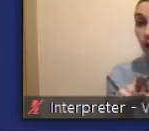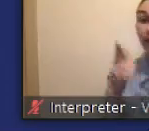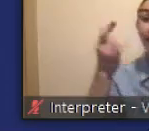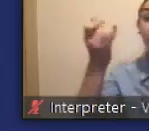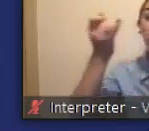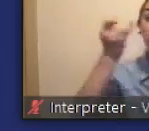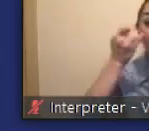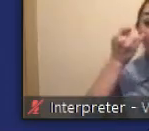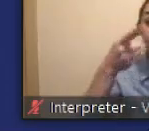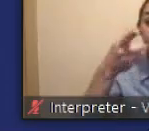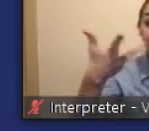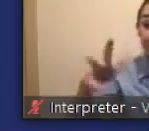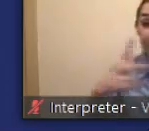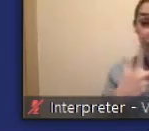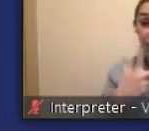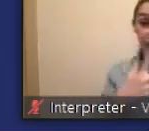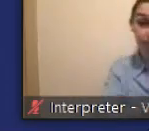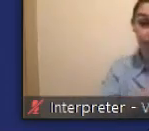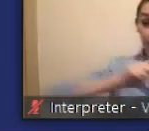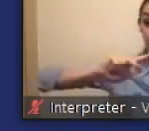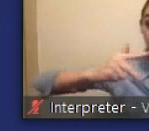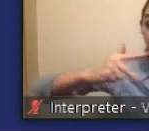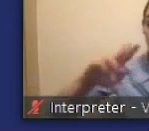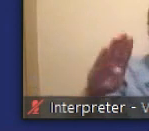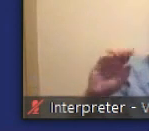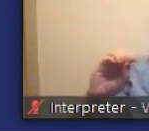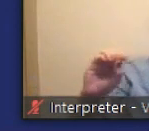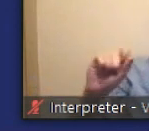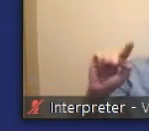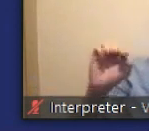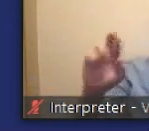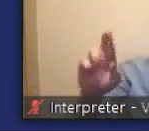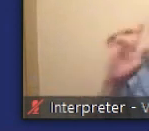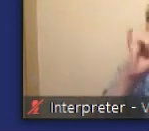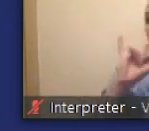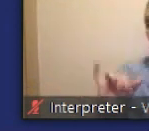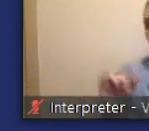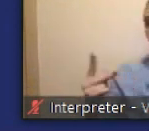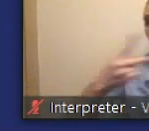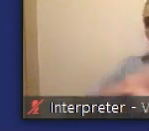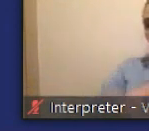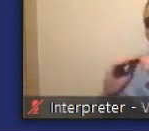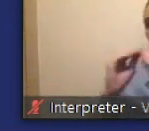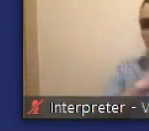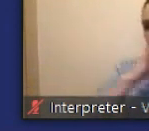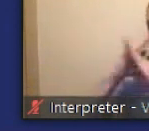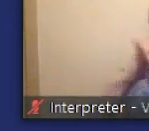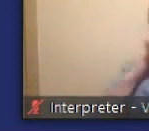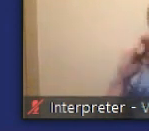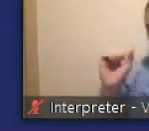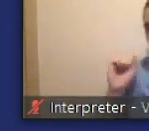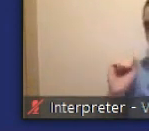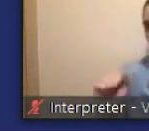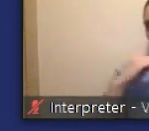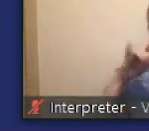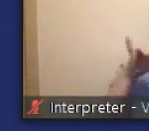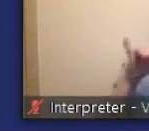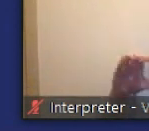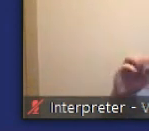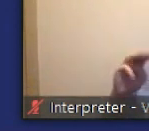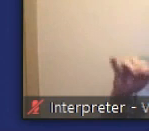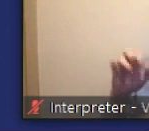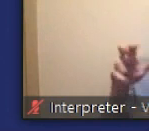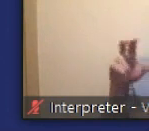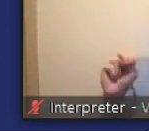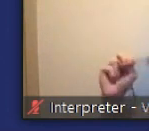does look like we see high levels of protection for individuals that have received booster doses against the Omicron variant, both for